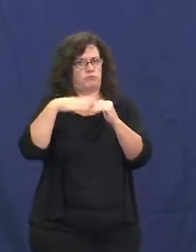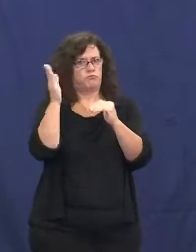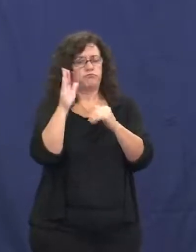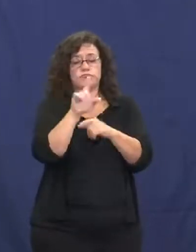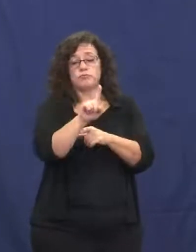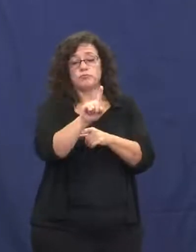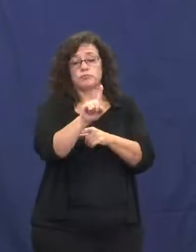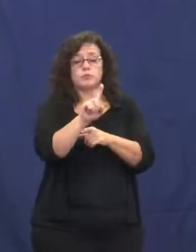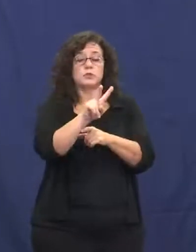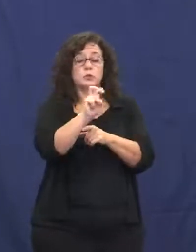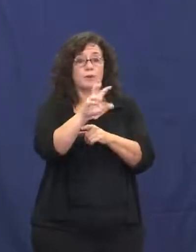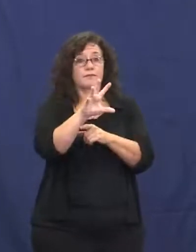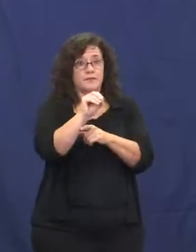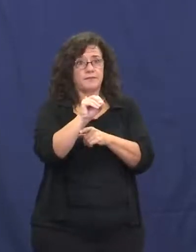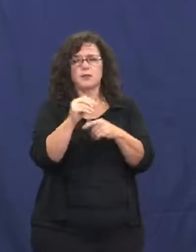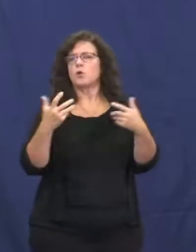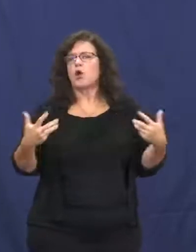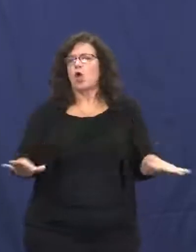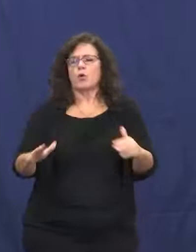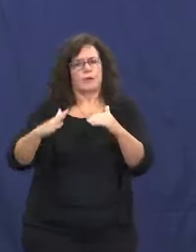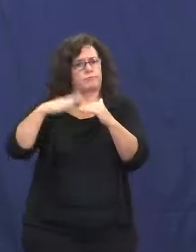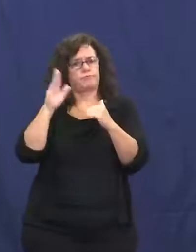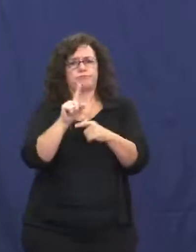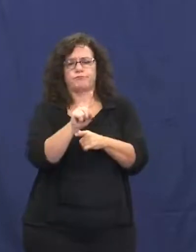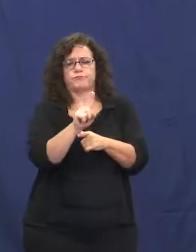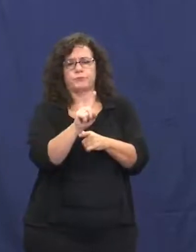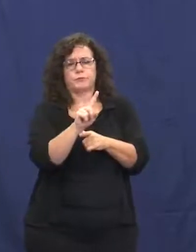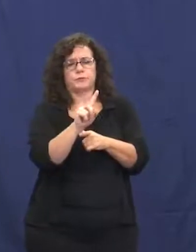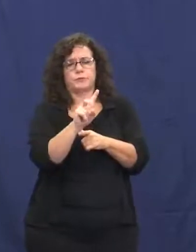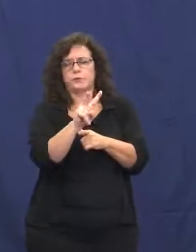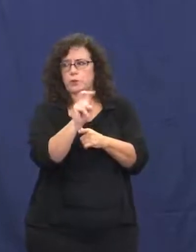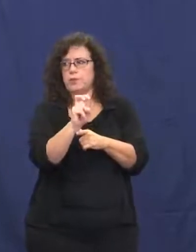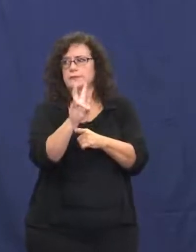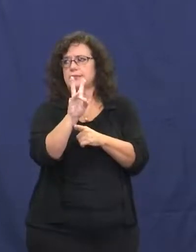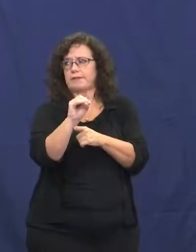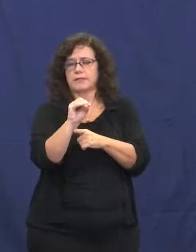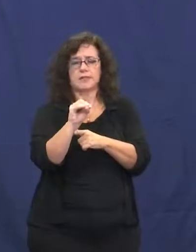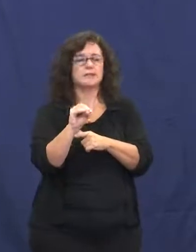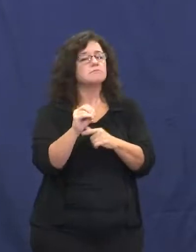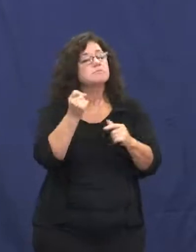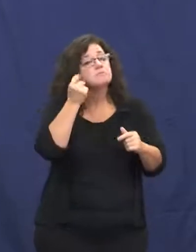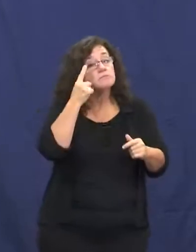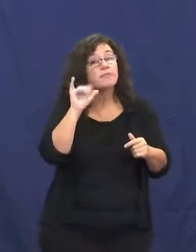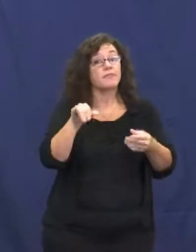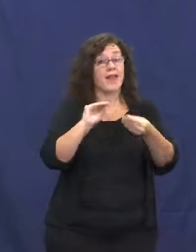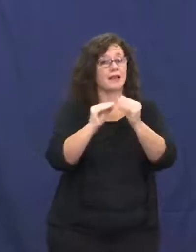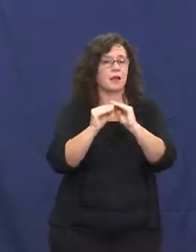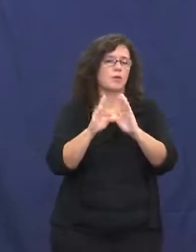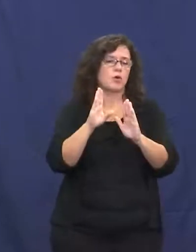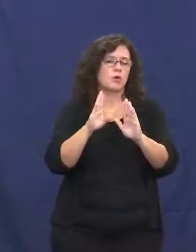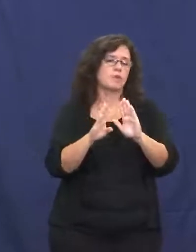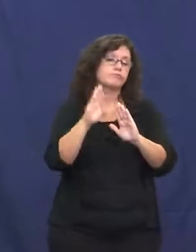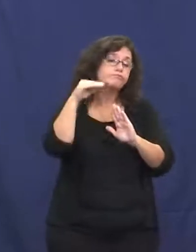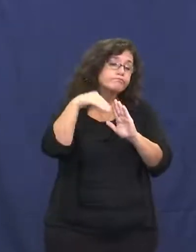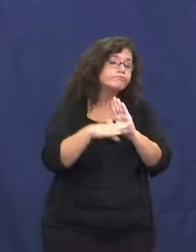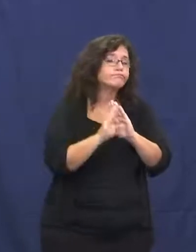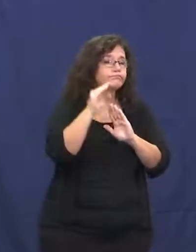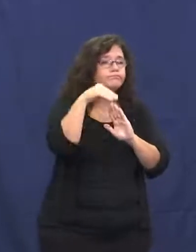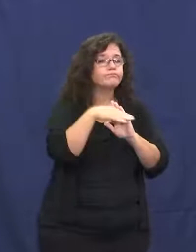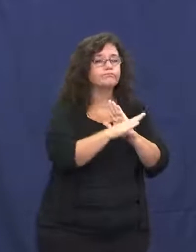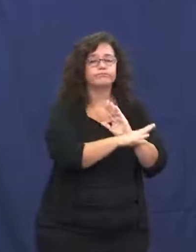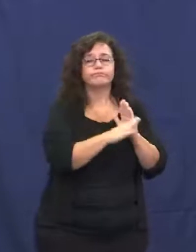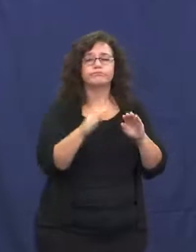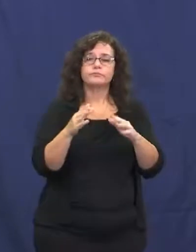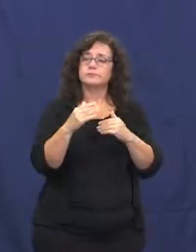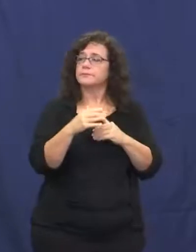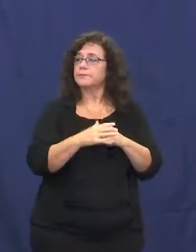100,000 resident. We're at 270. This number clearly fluctuates every day, but that's 270 that we're currently